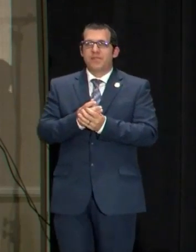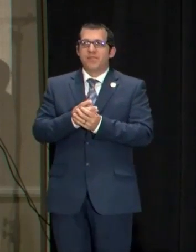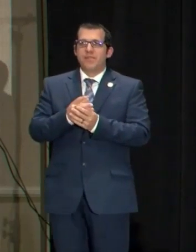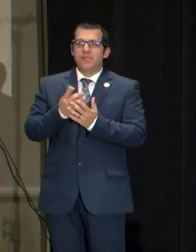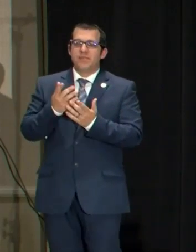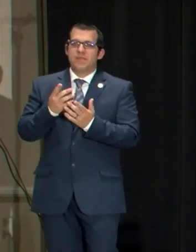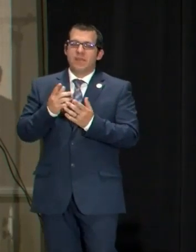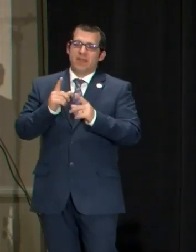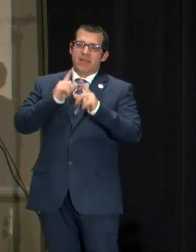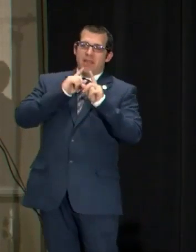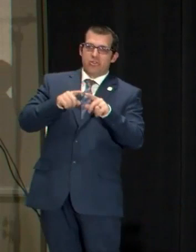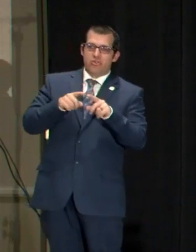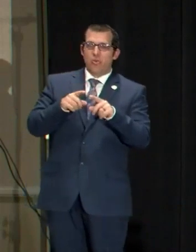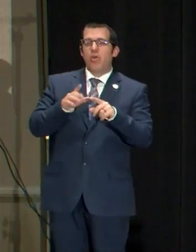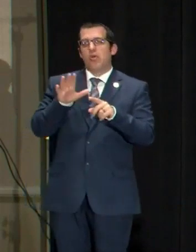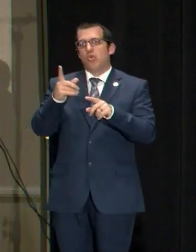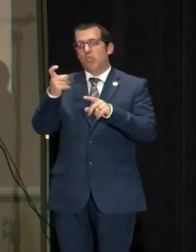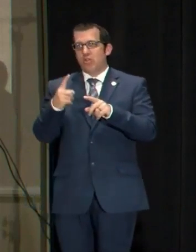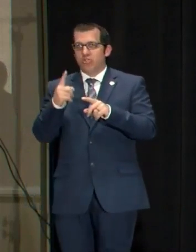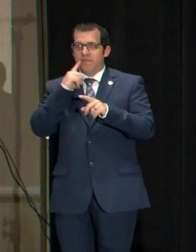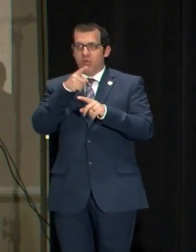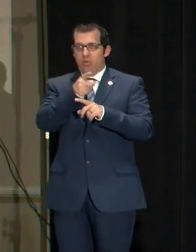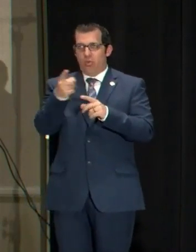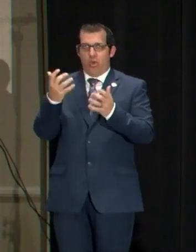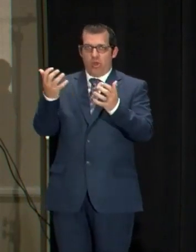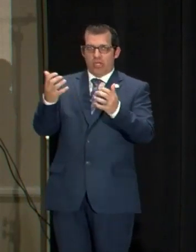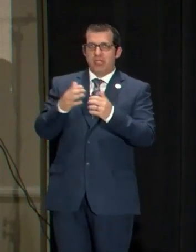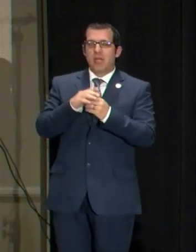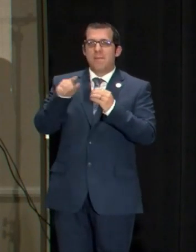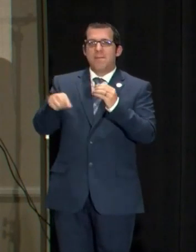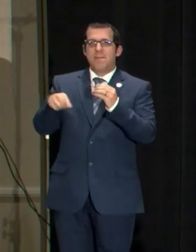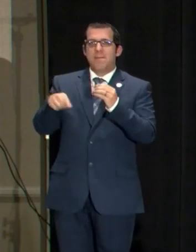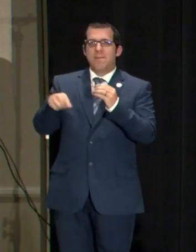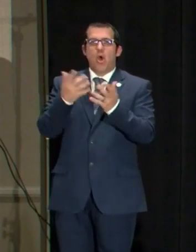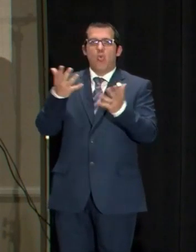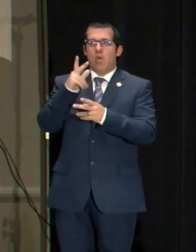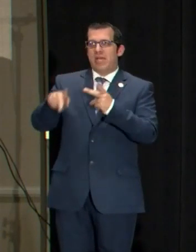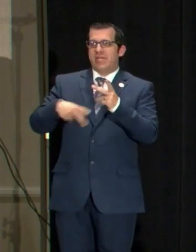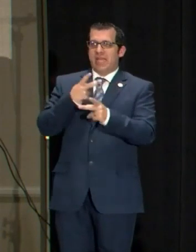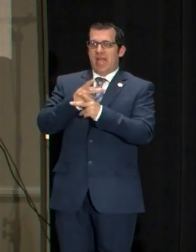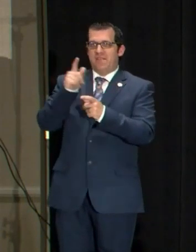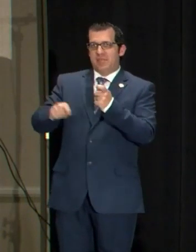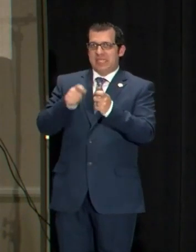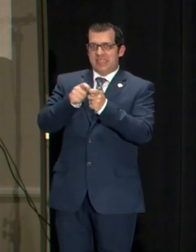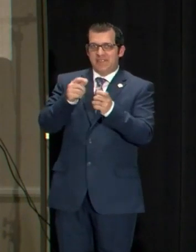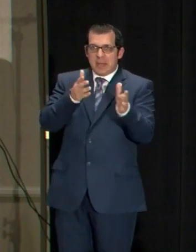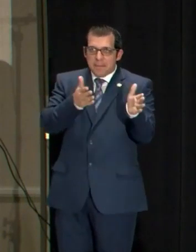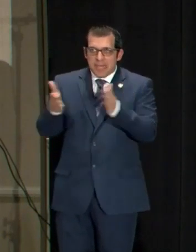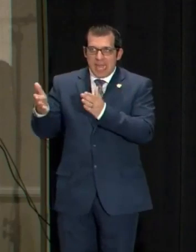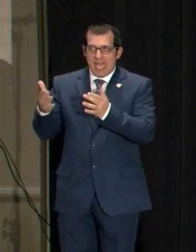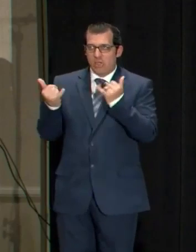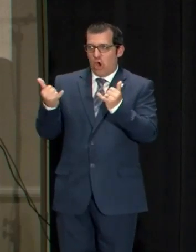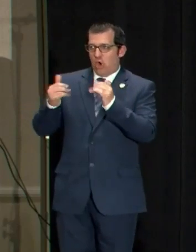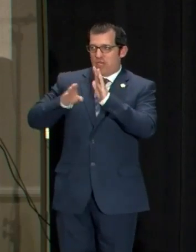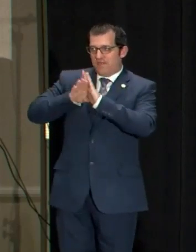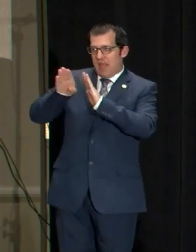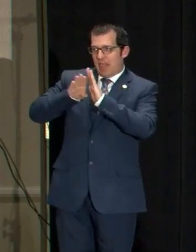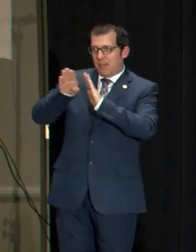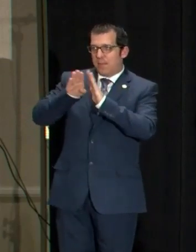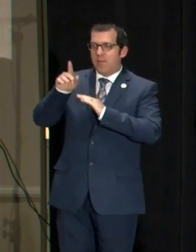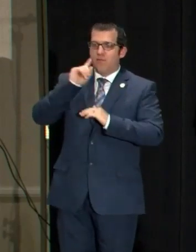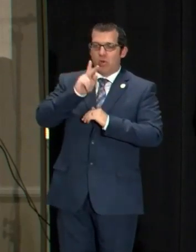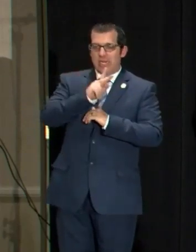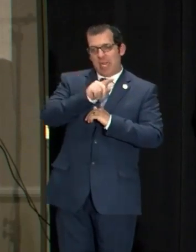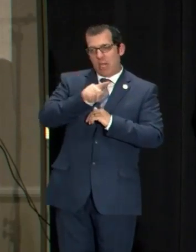The answer, and of course the question is for the audience about what kind of specific plans are being developed for K